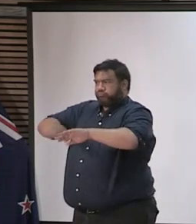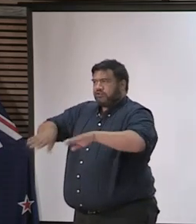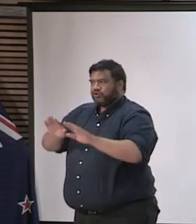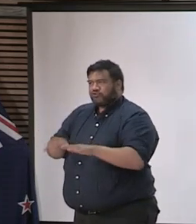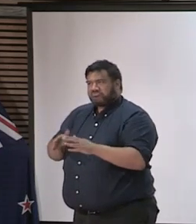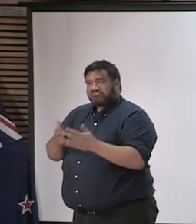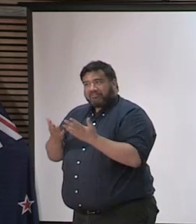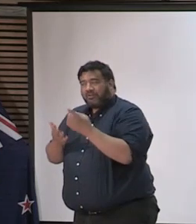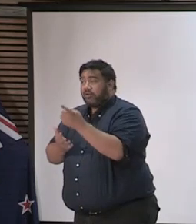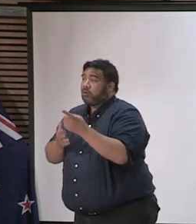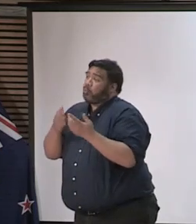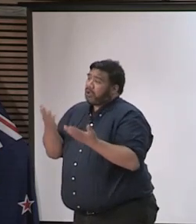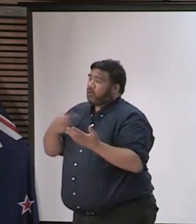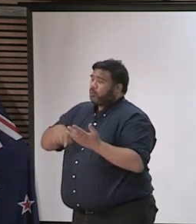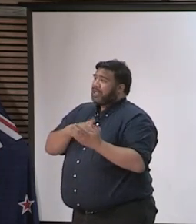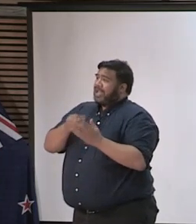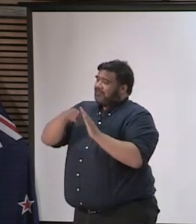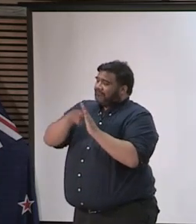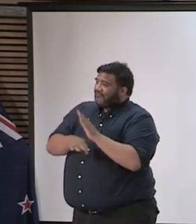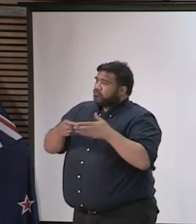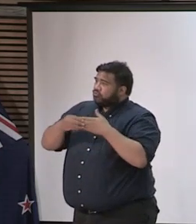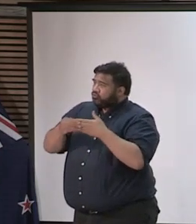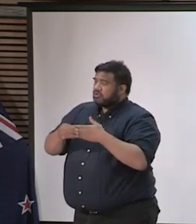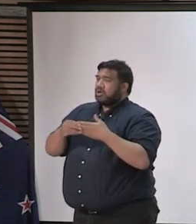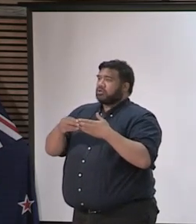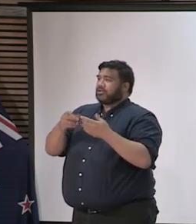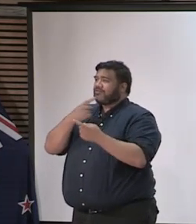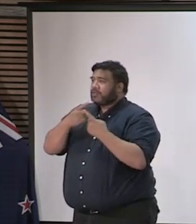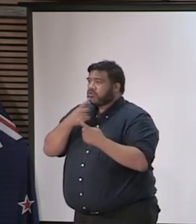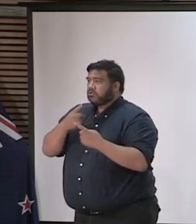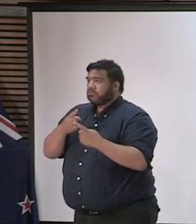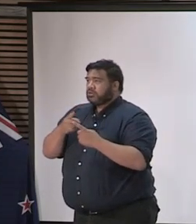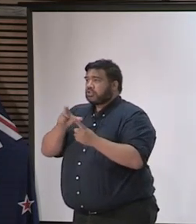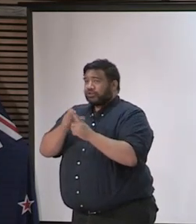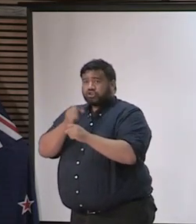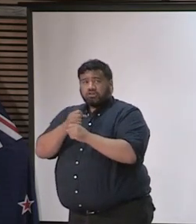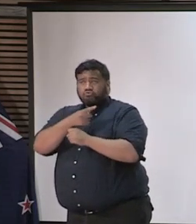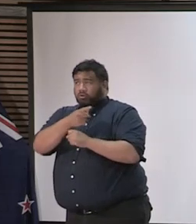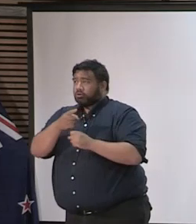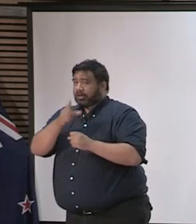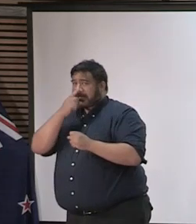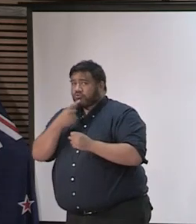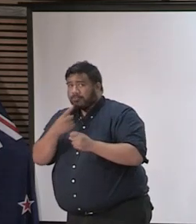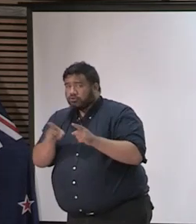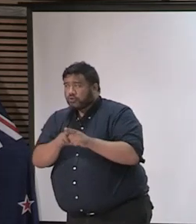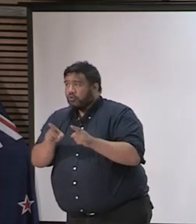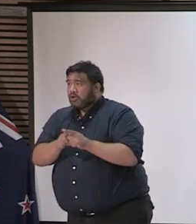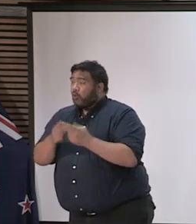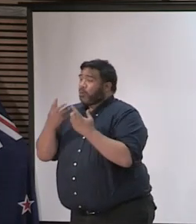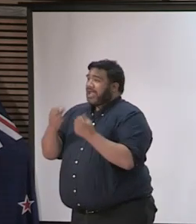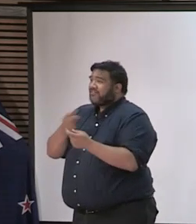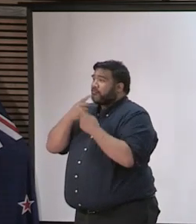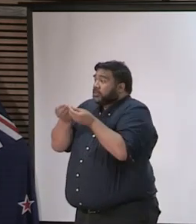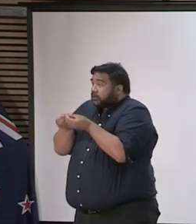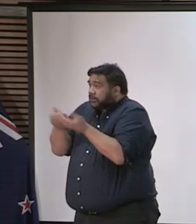reasons that we've got guidance, and the Director General I'm sure would be happy to comment on this, one of the reasons we've got the public health guidance out there that we have is that